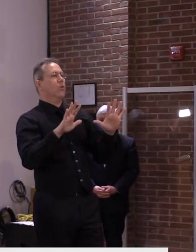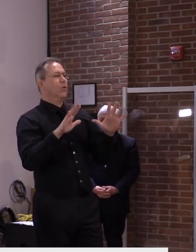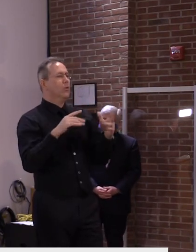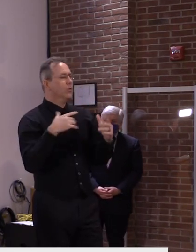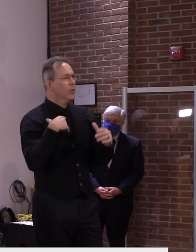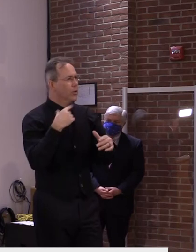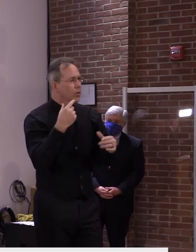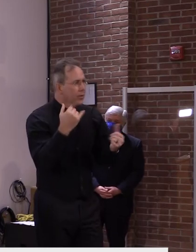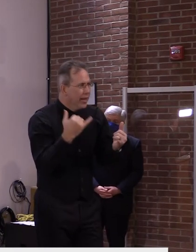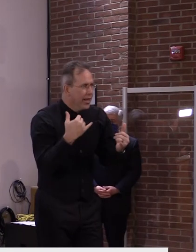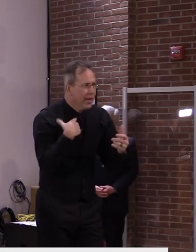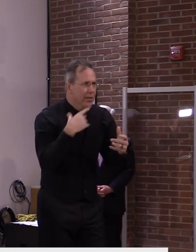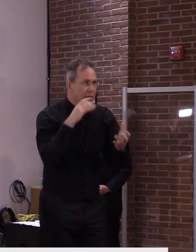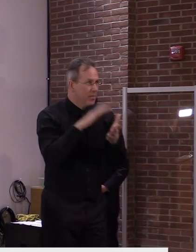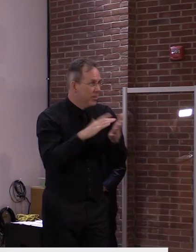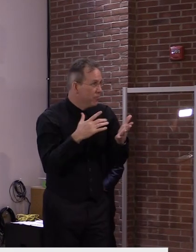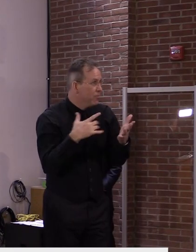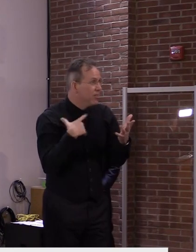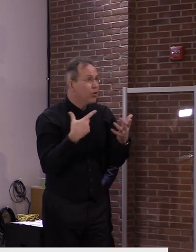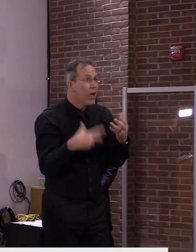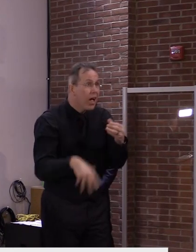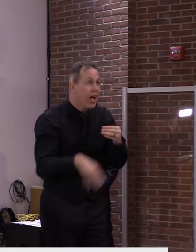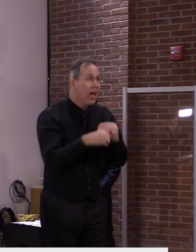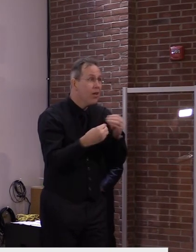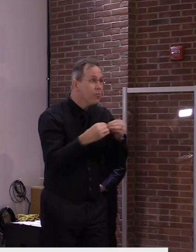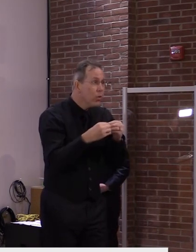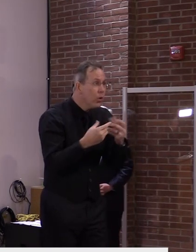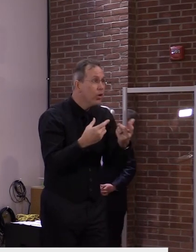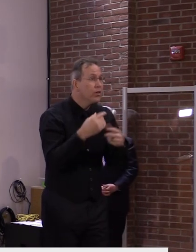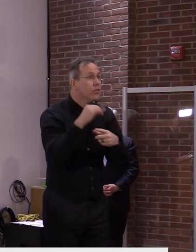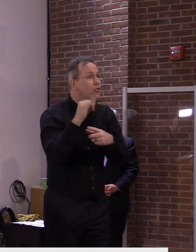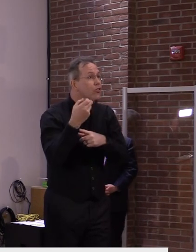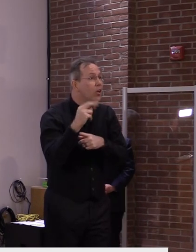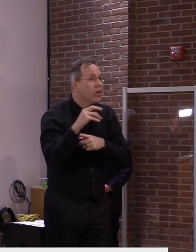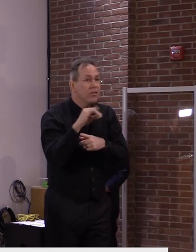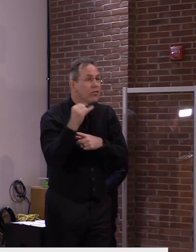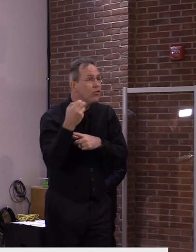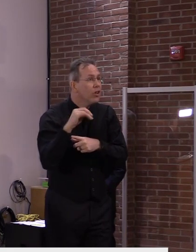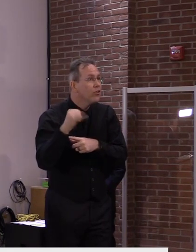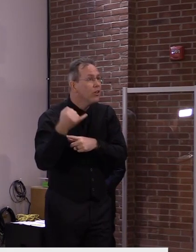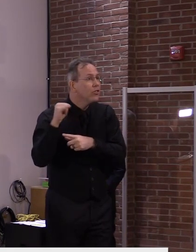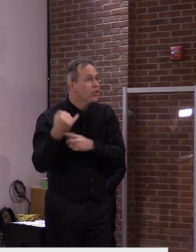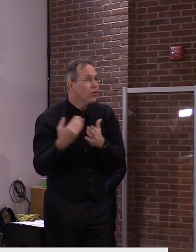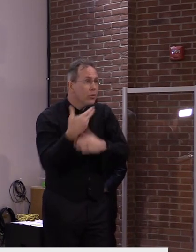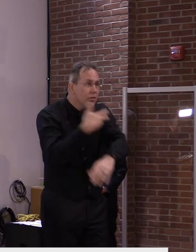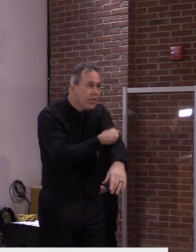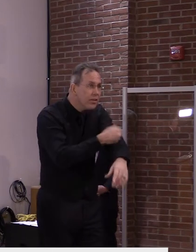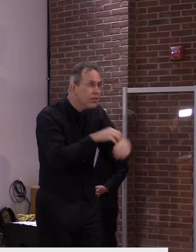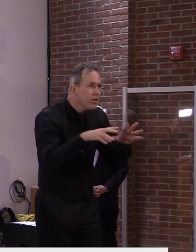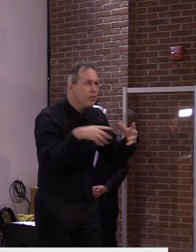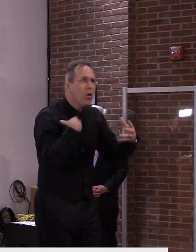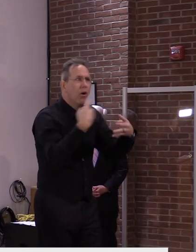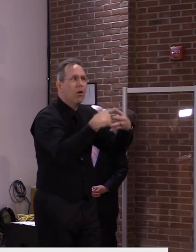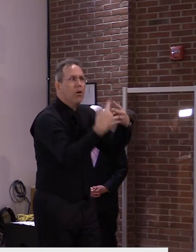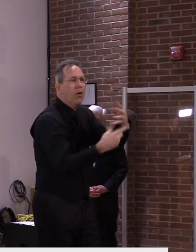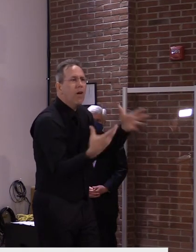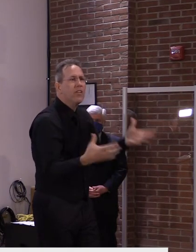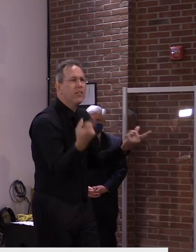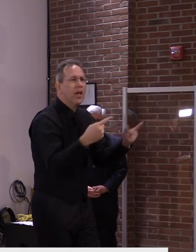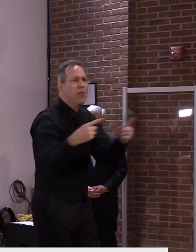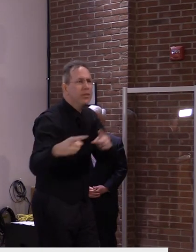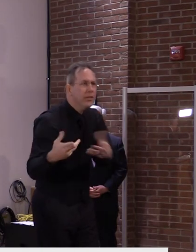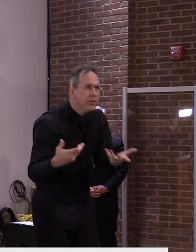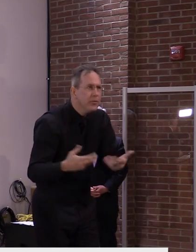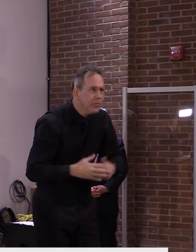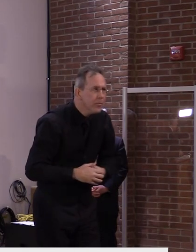another manufacturer, Johnson & Johnson, that may get approved by the end of the month. This could really make a huge difference